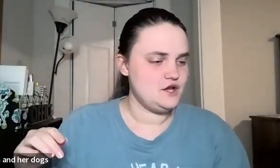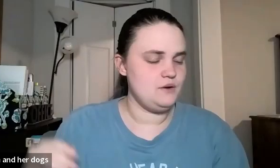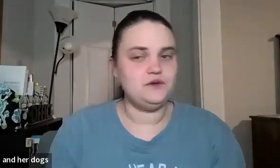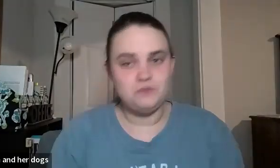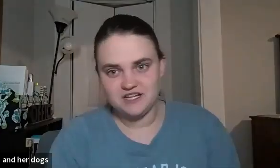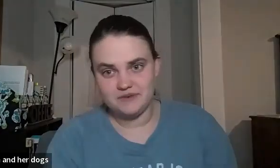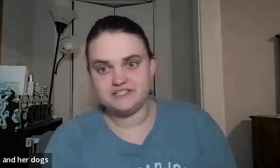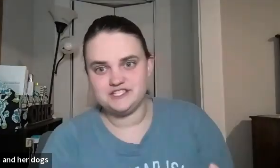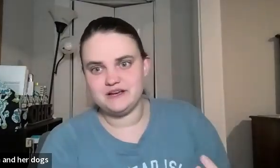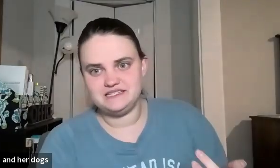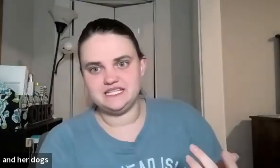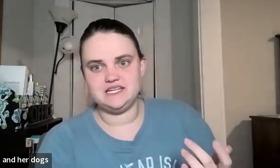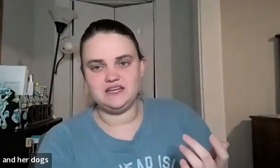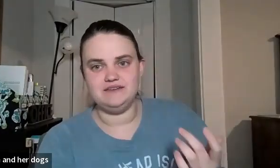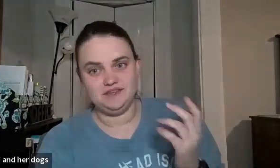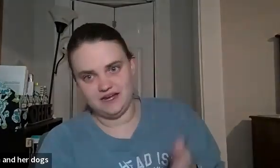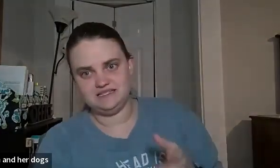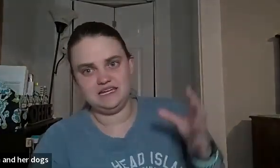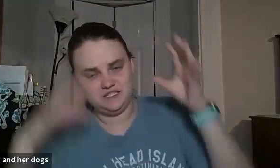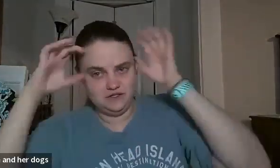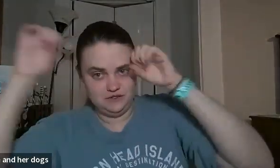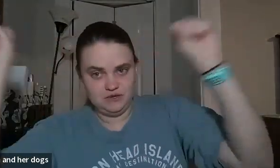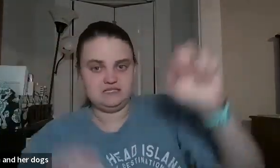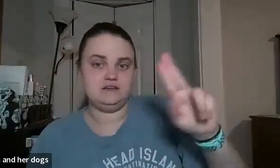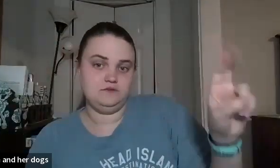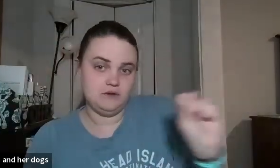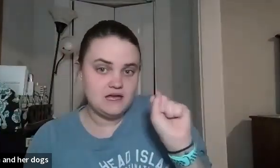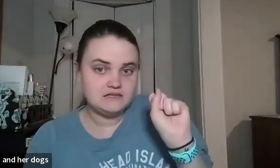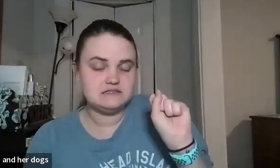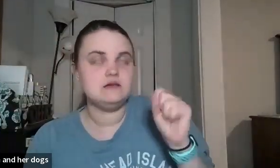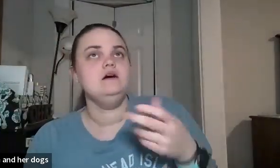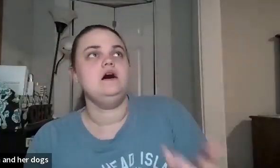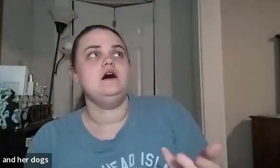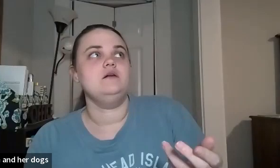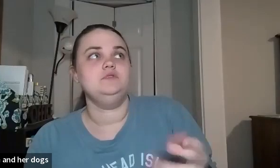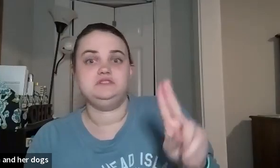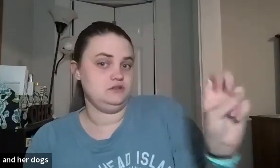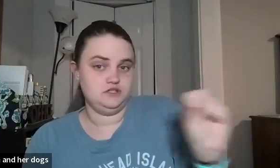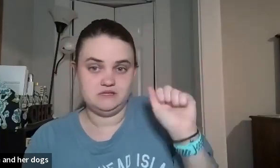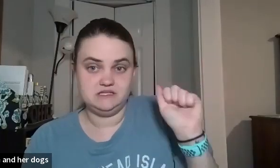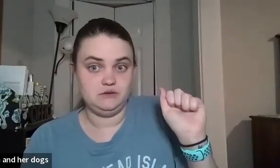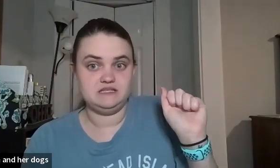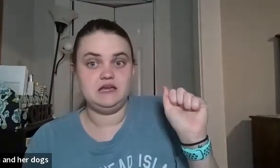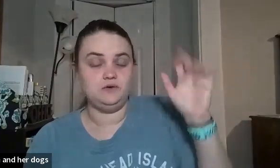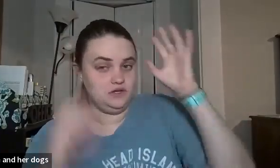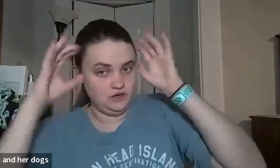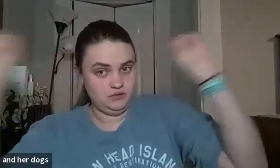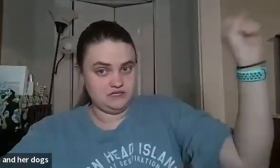So if you were talking about just the president of the United States, you could do president of US. You still could do USA, or you can go